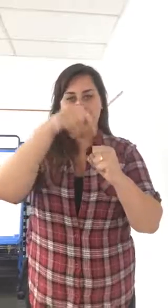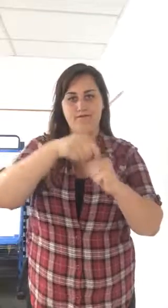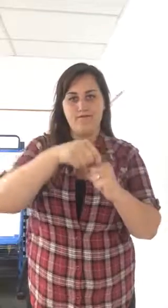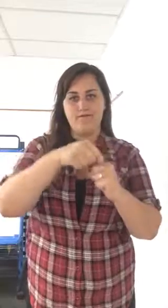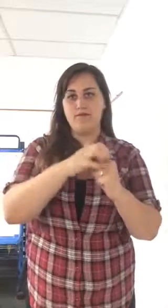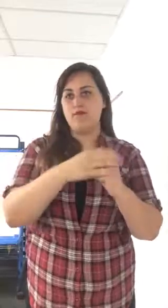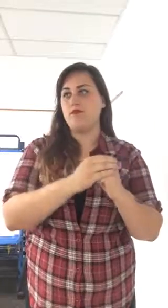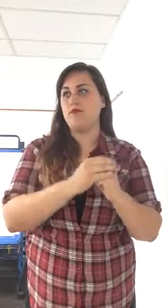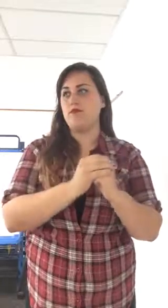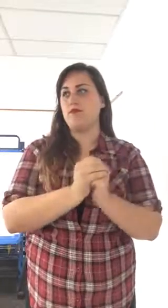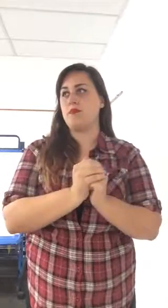called